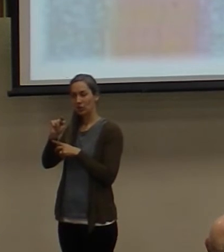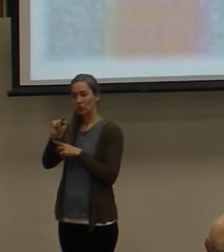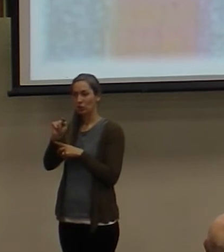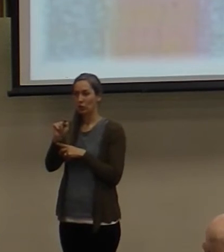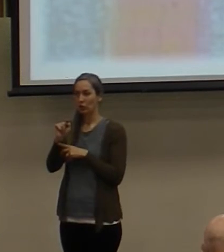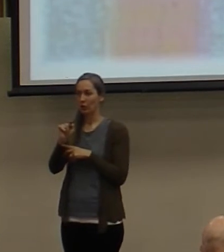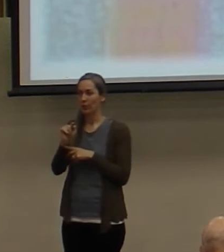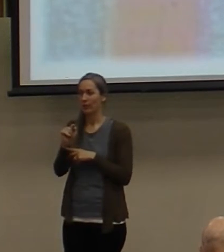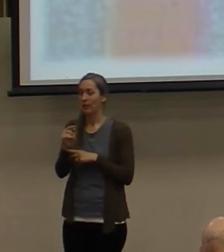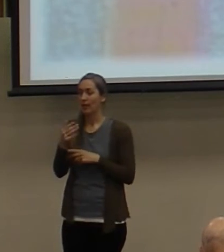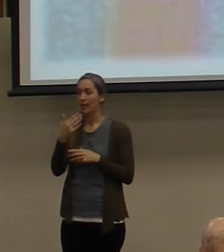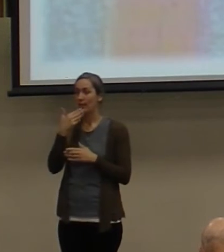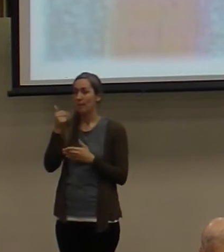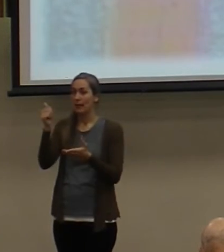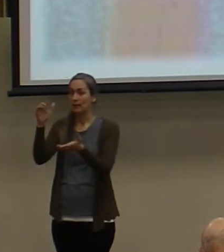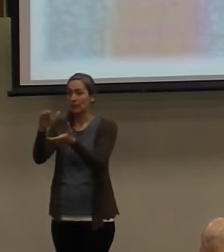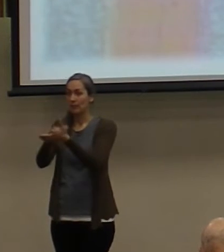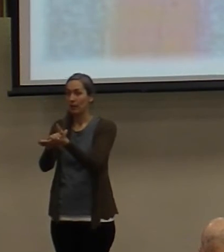two good forgivers.